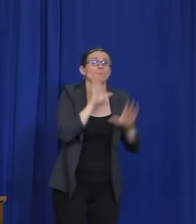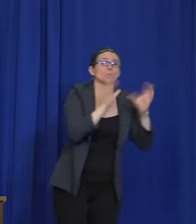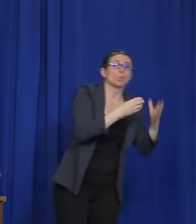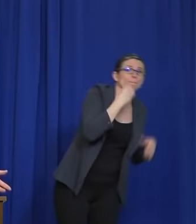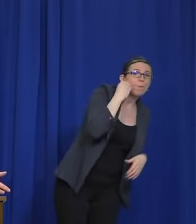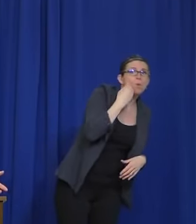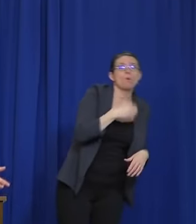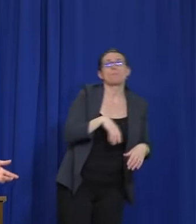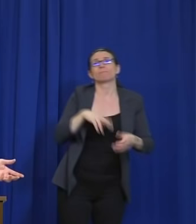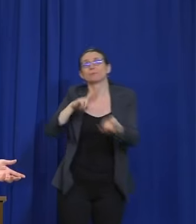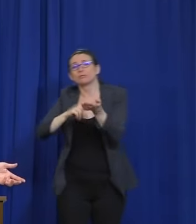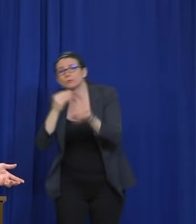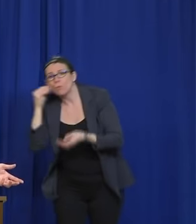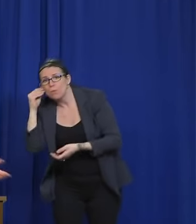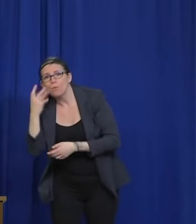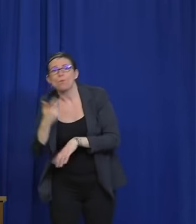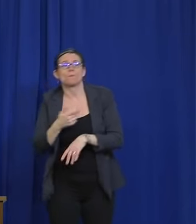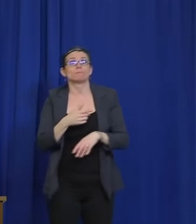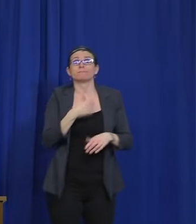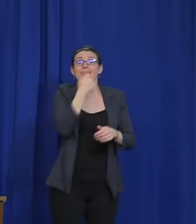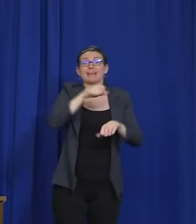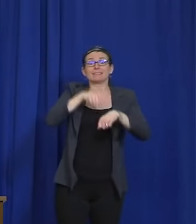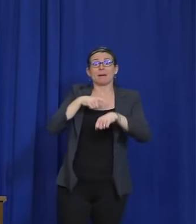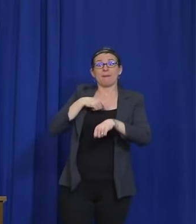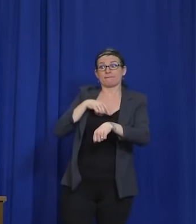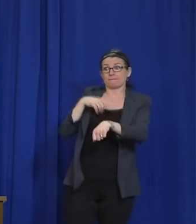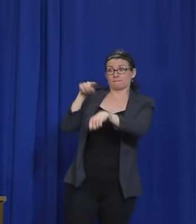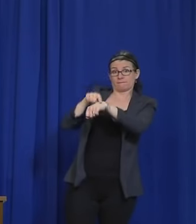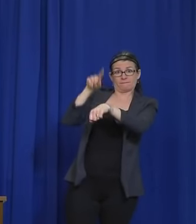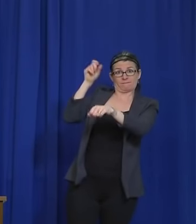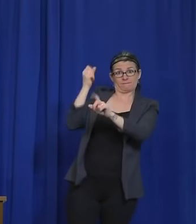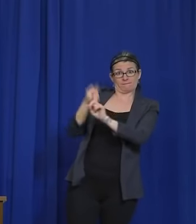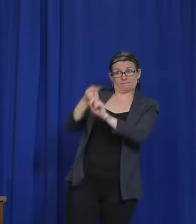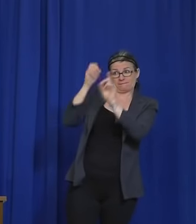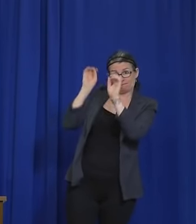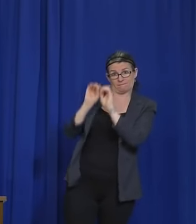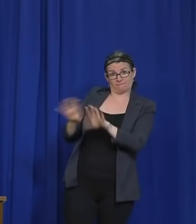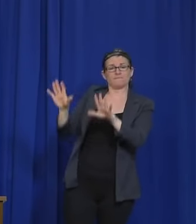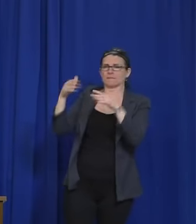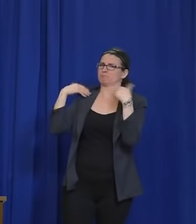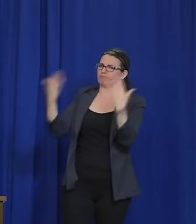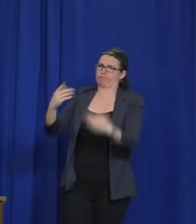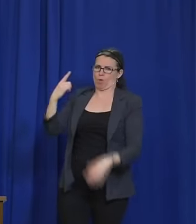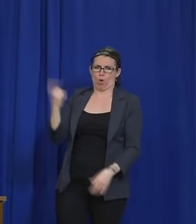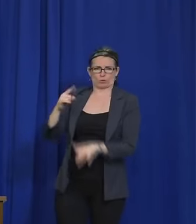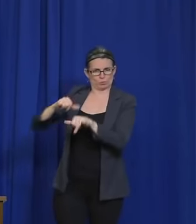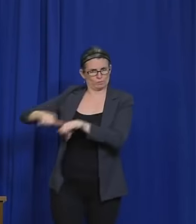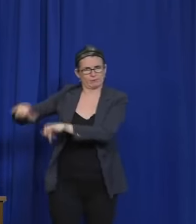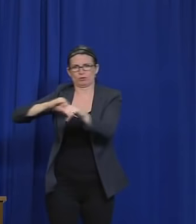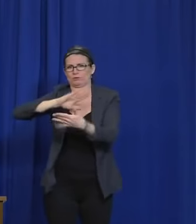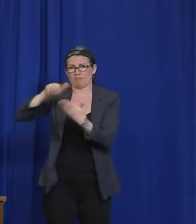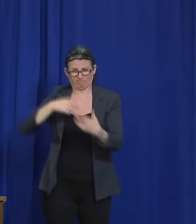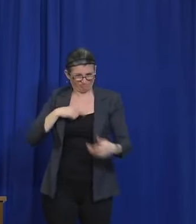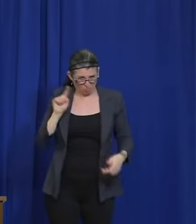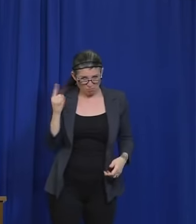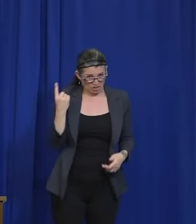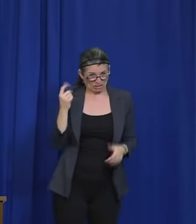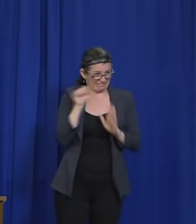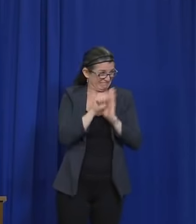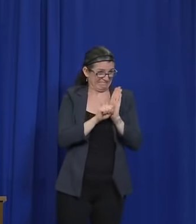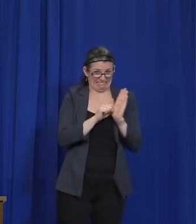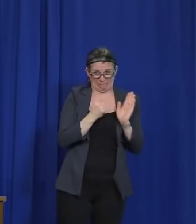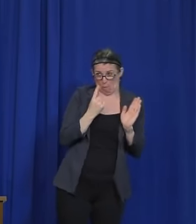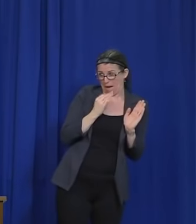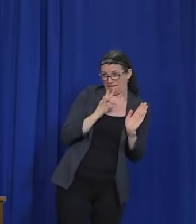testing, as I just mentioned, with the Sullivan Gym and the Oxford Street Shelter in Portland, as a means of detecting, isolating, and